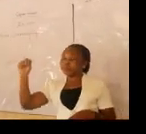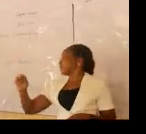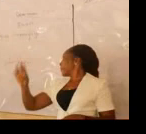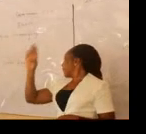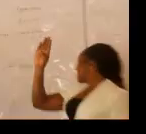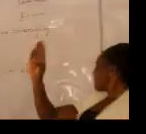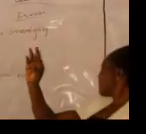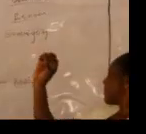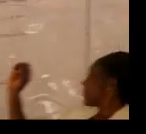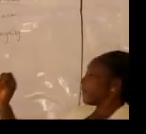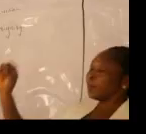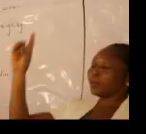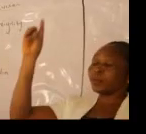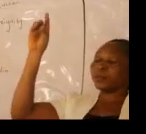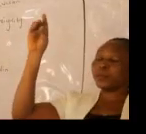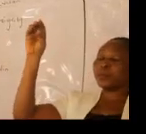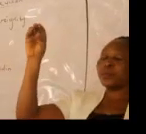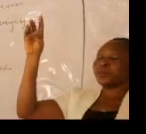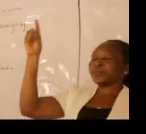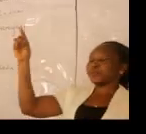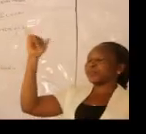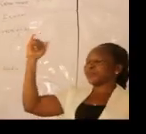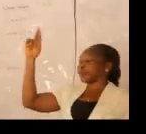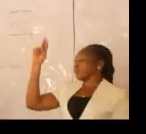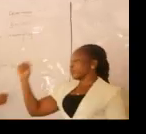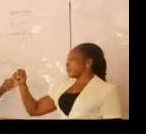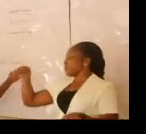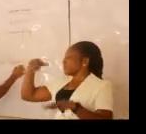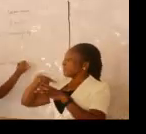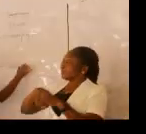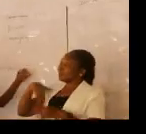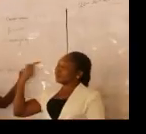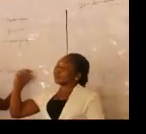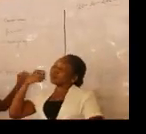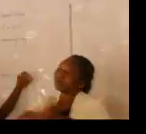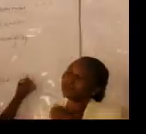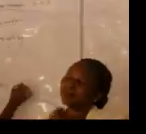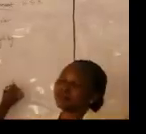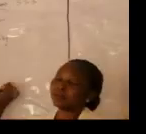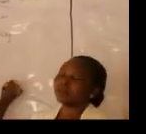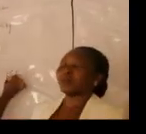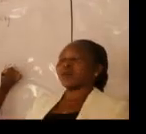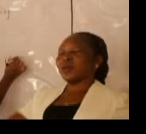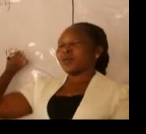introduced this in the year 1530